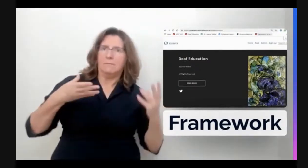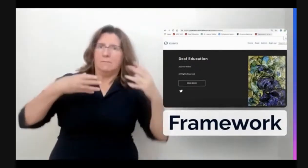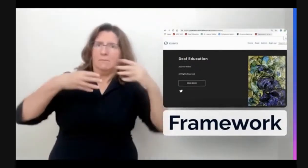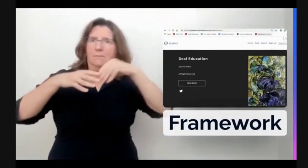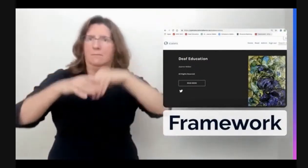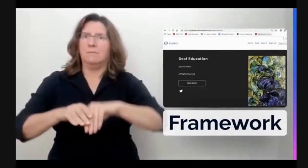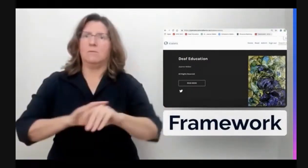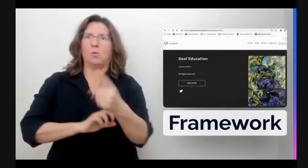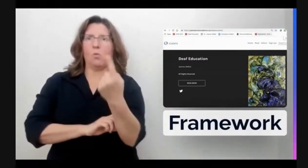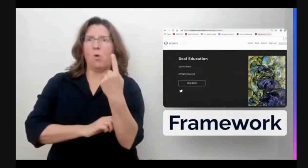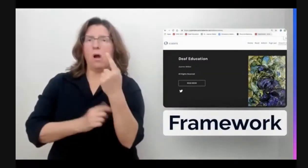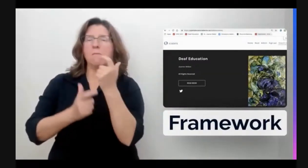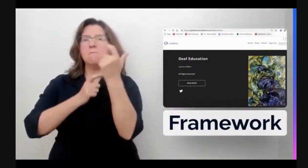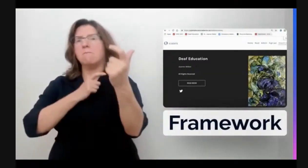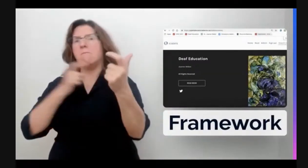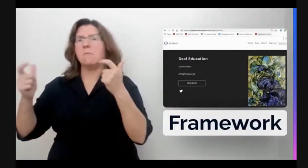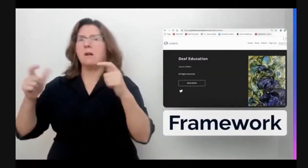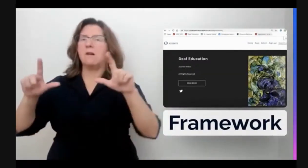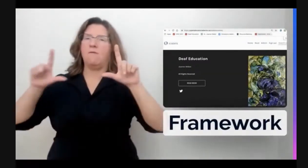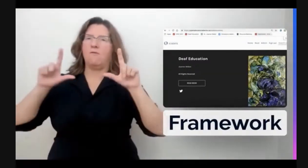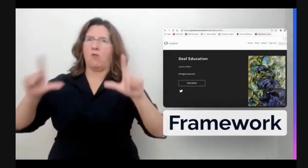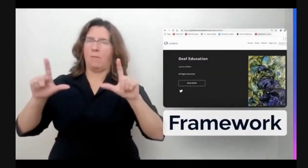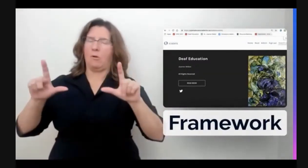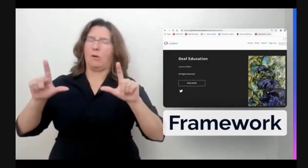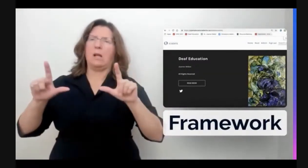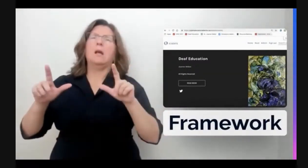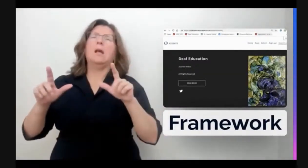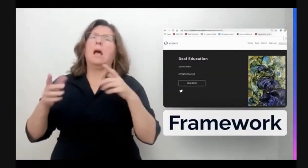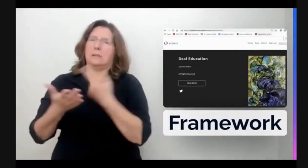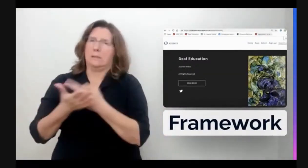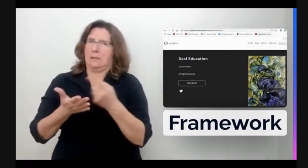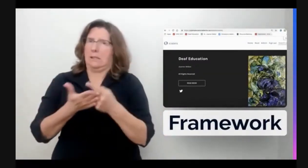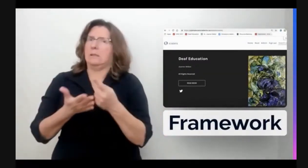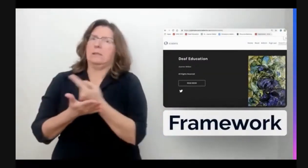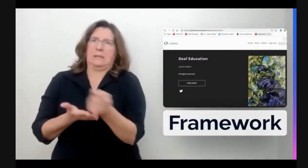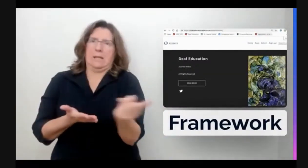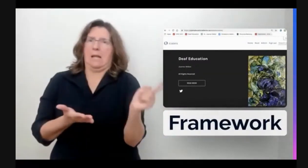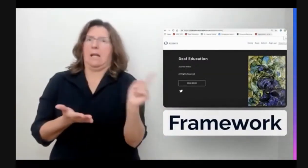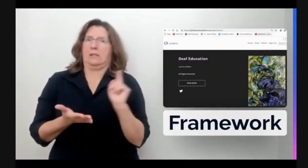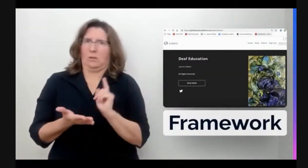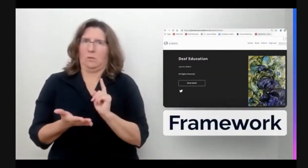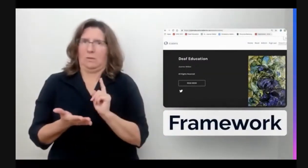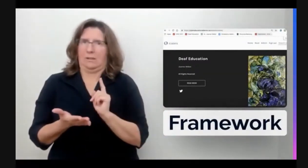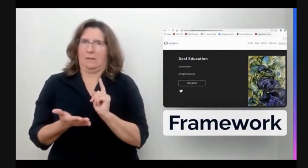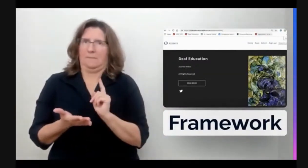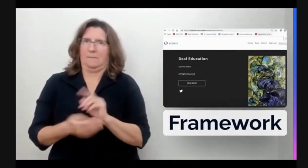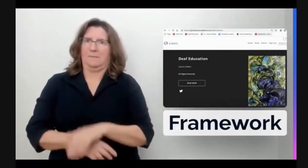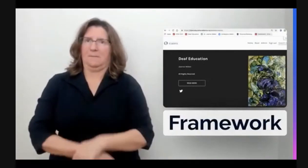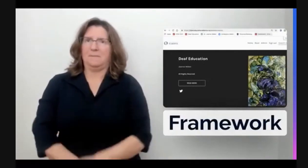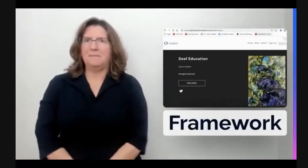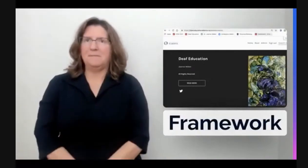draws upon the features of the other frameworks discussed last week.